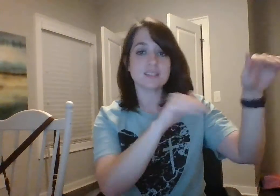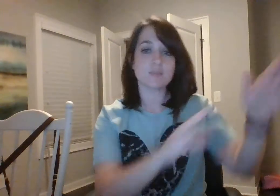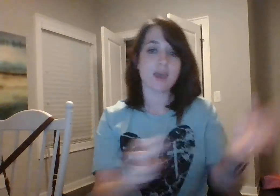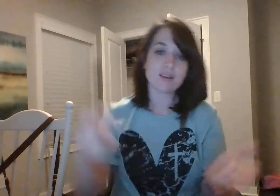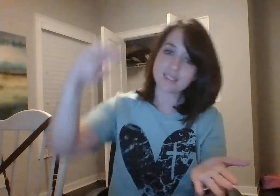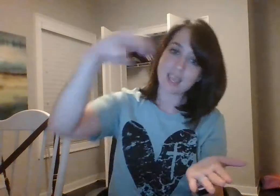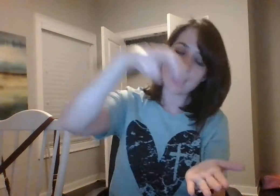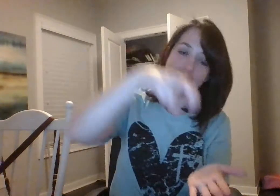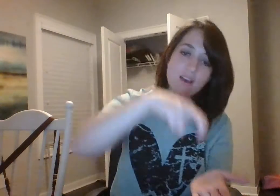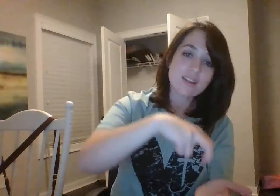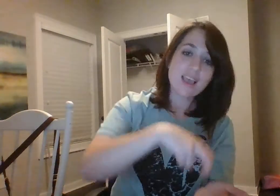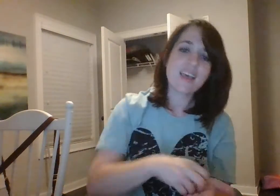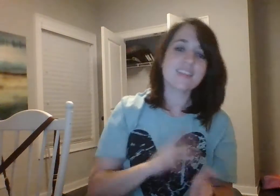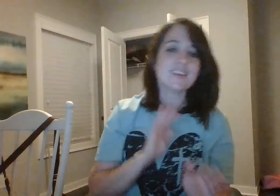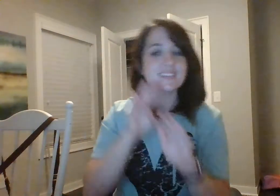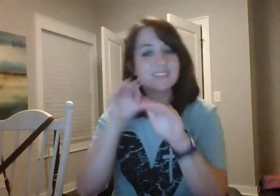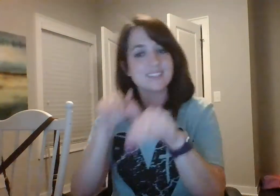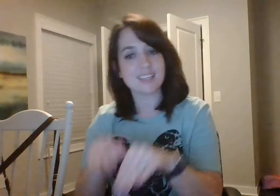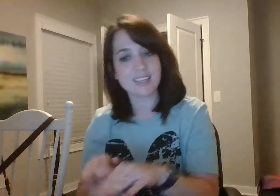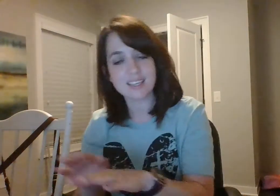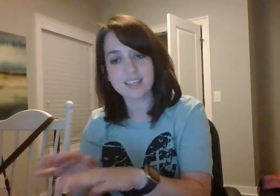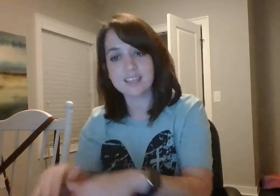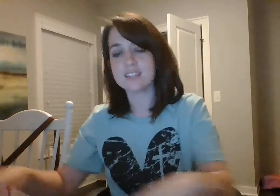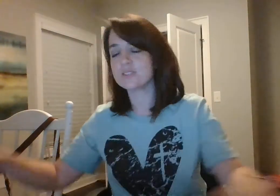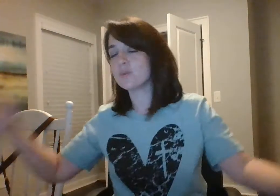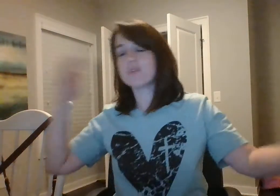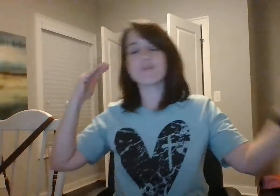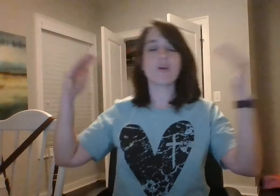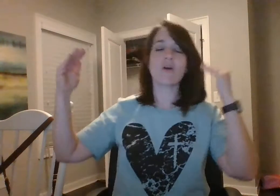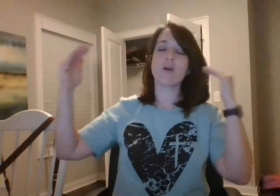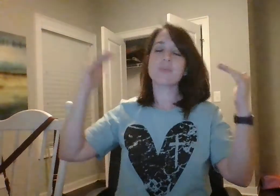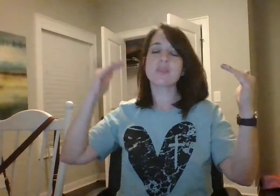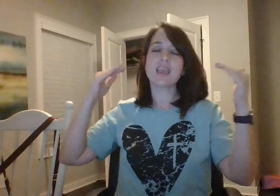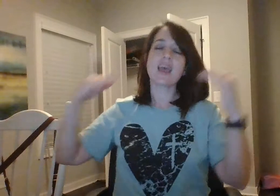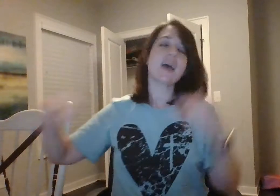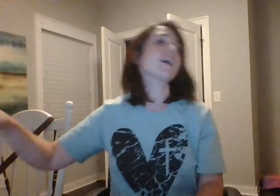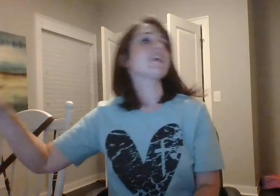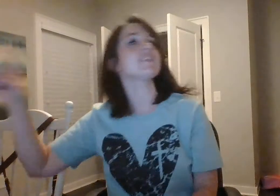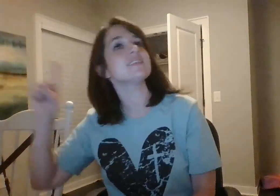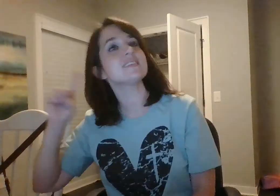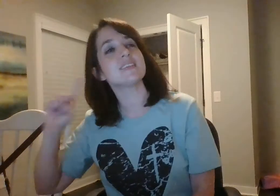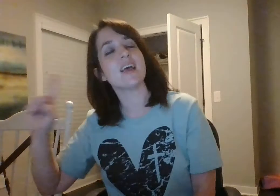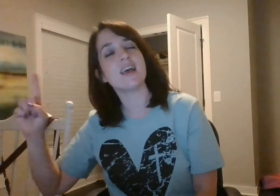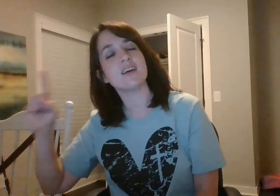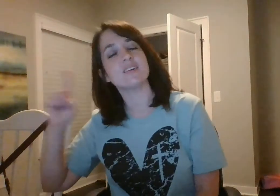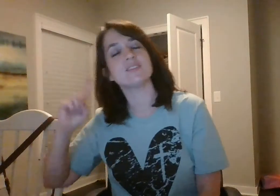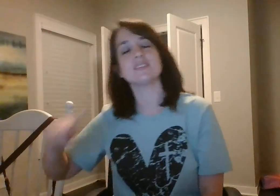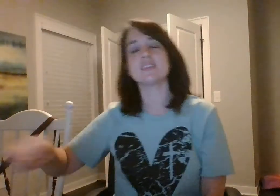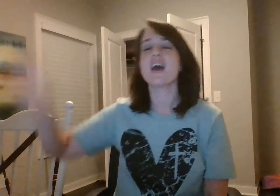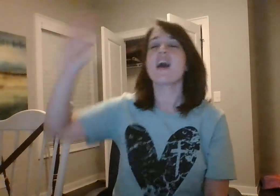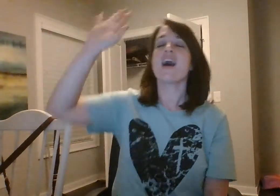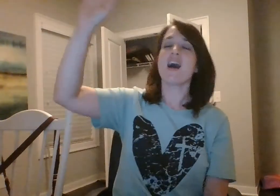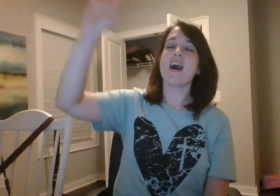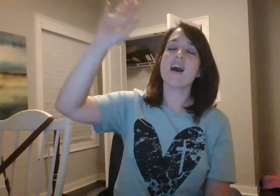bow down, and the seas of the Lord, and the sound of